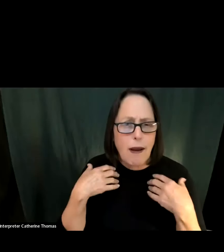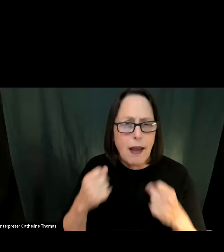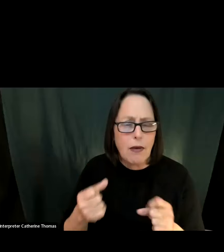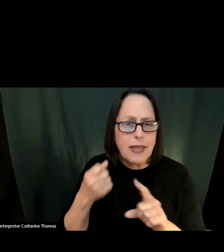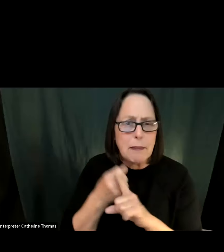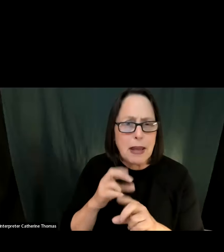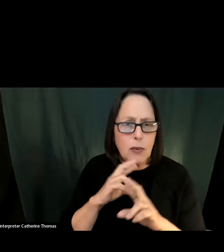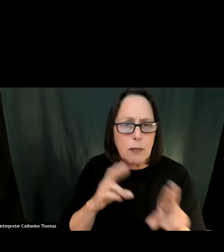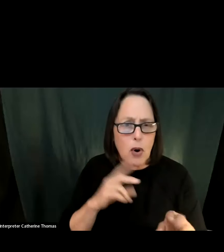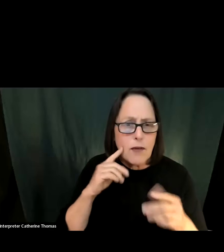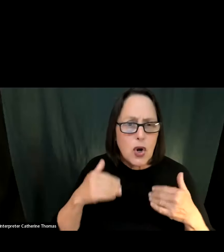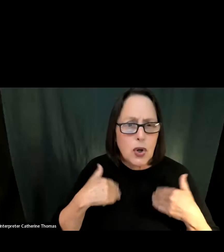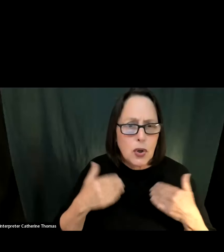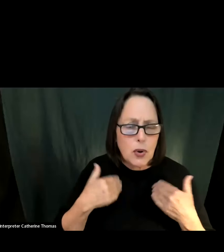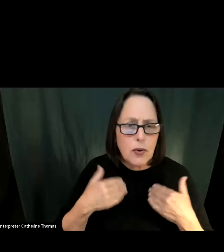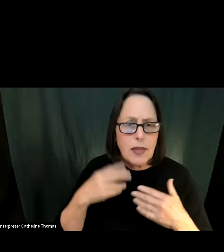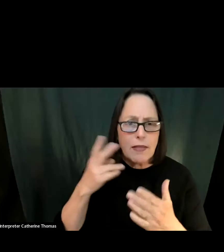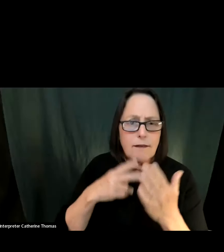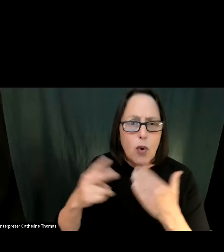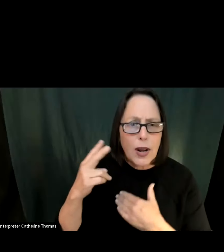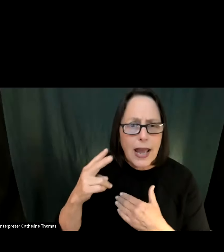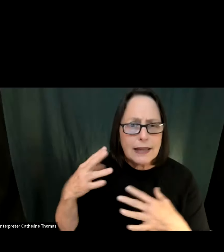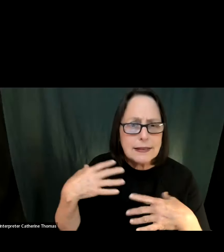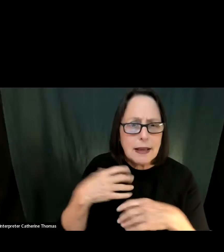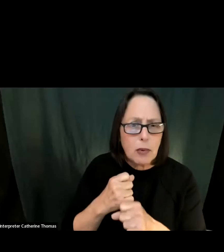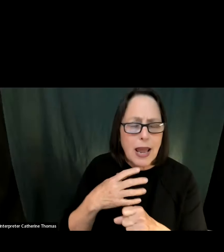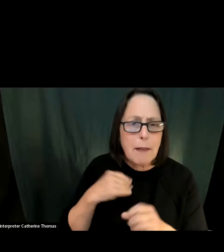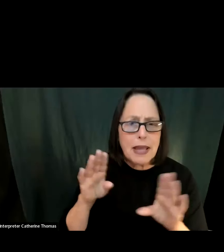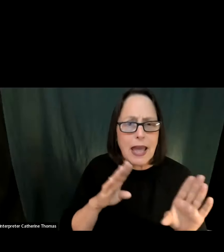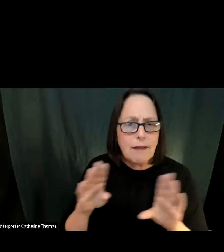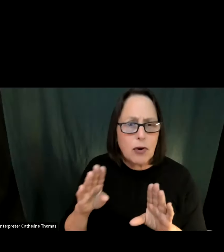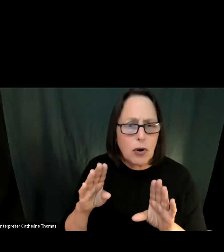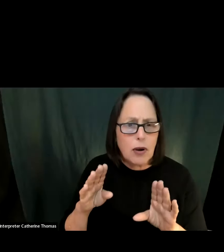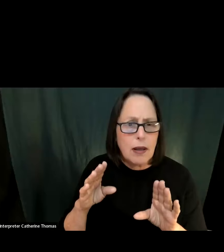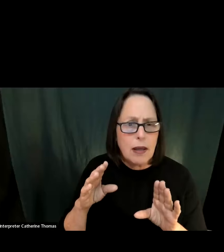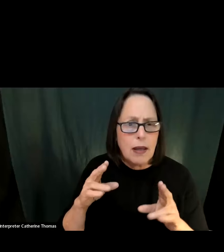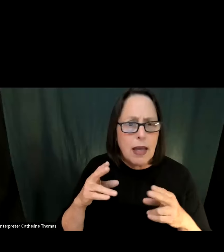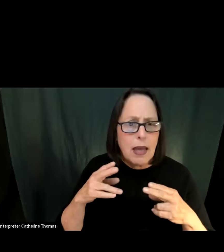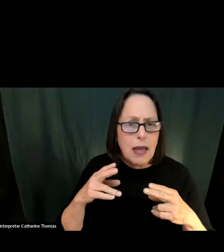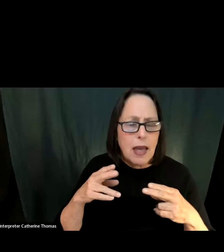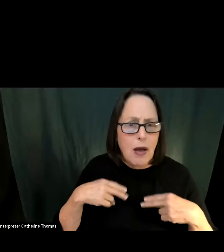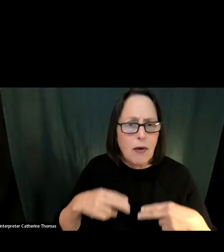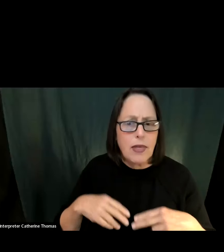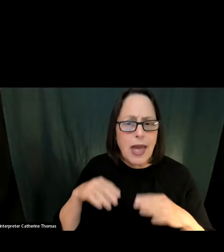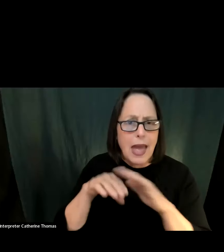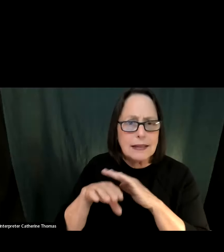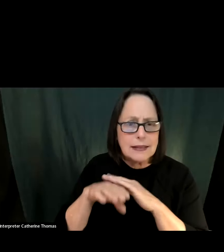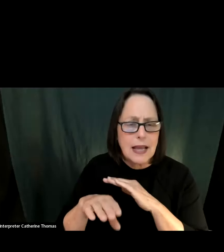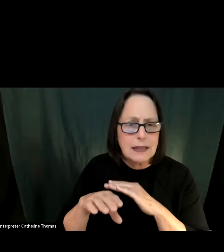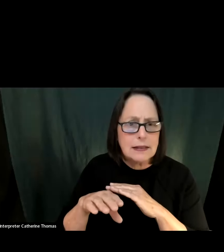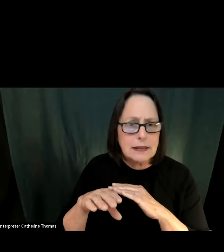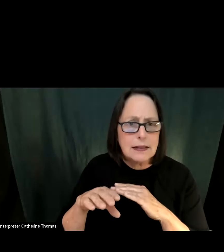youth, the behavioral health forecast summary, and behavioral health report, access to behavioral health